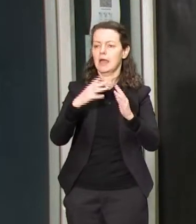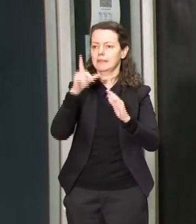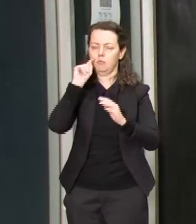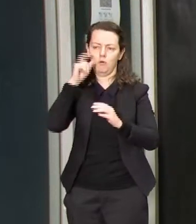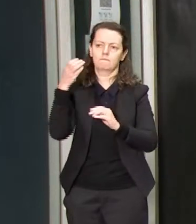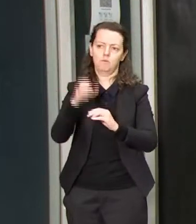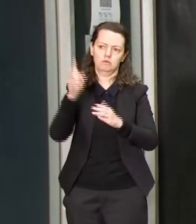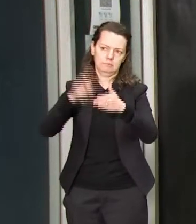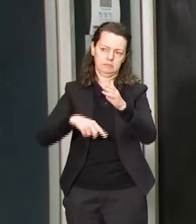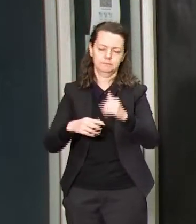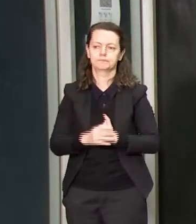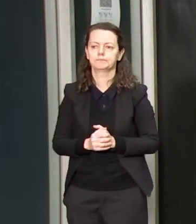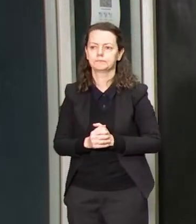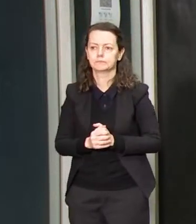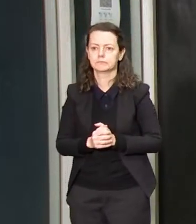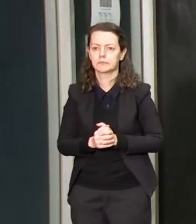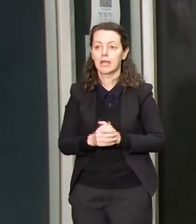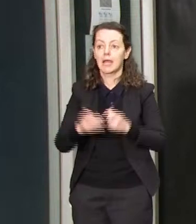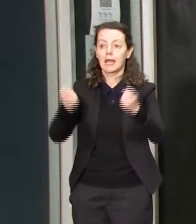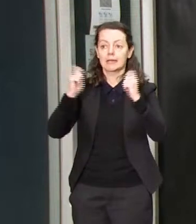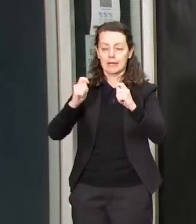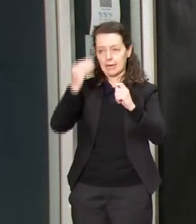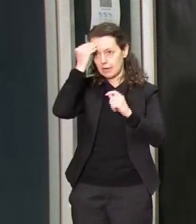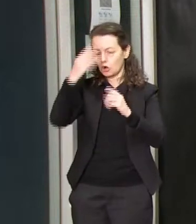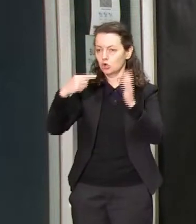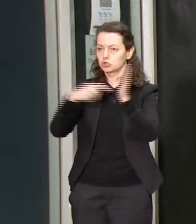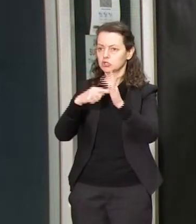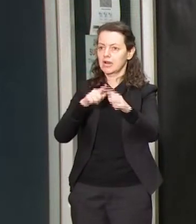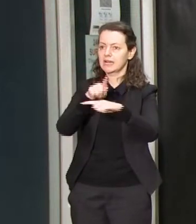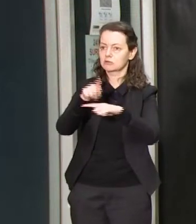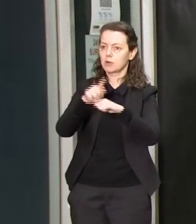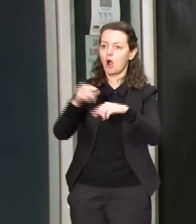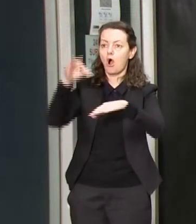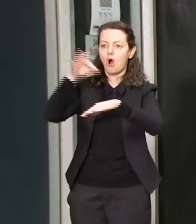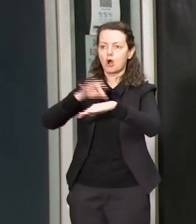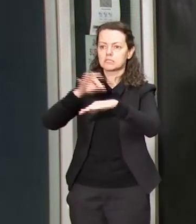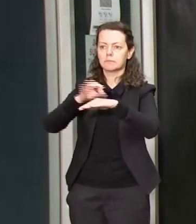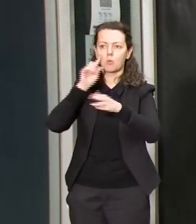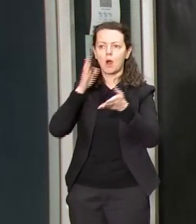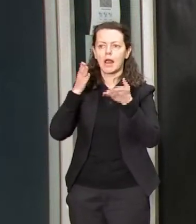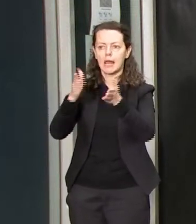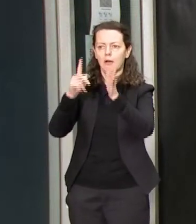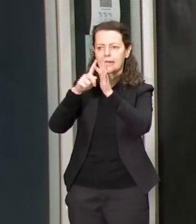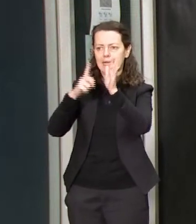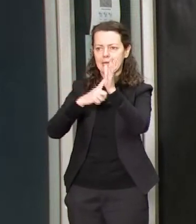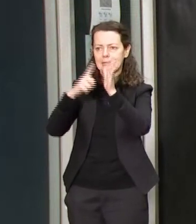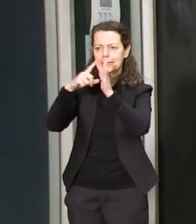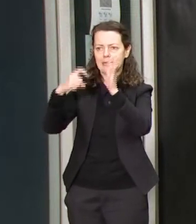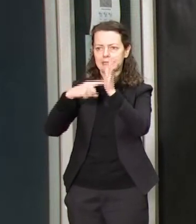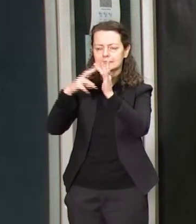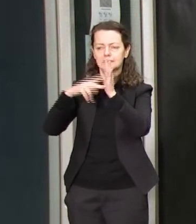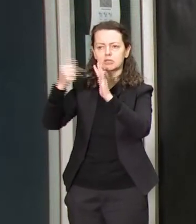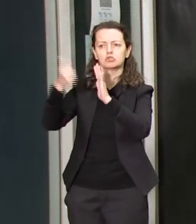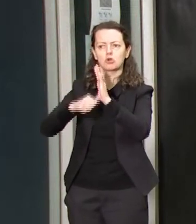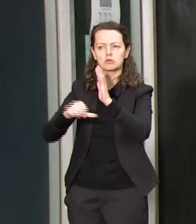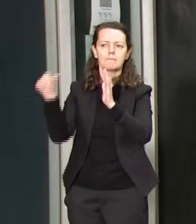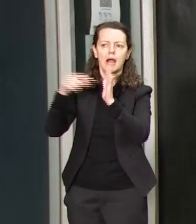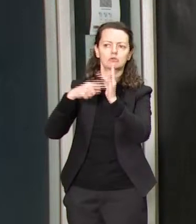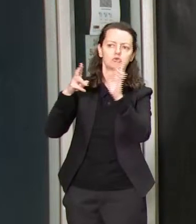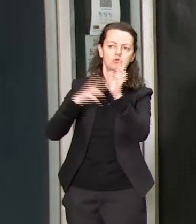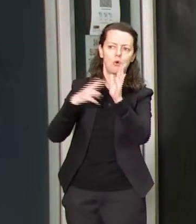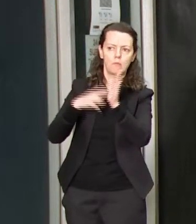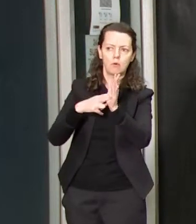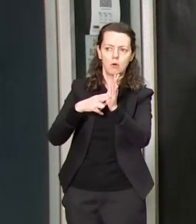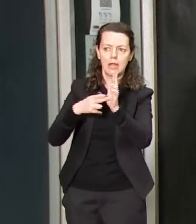community, Melburnians, from Tuesday next week, hospitals in Melbourne will be able to restart their normal elective surgery